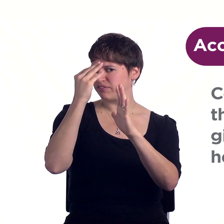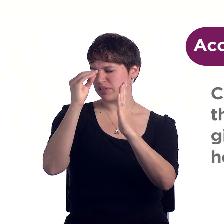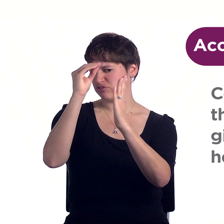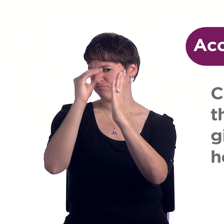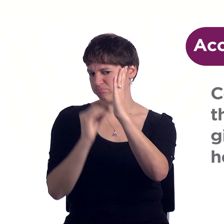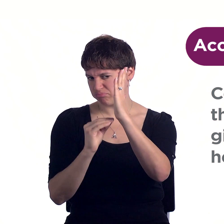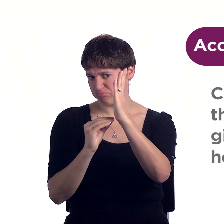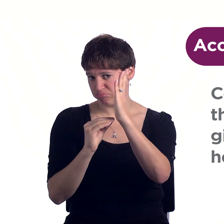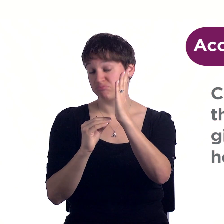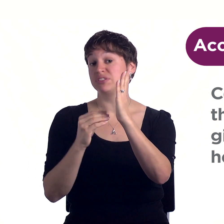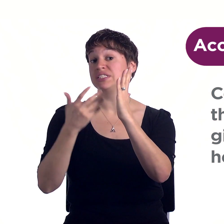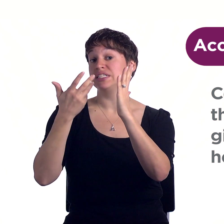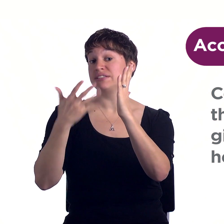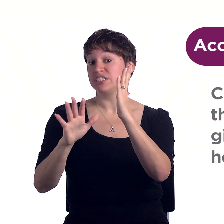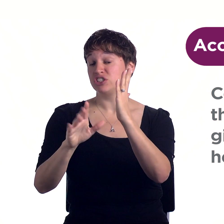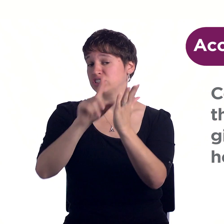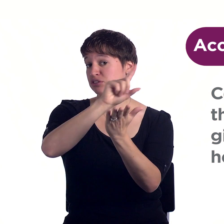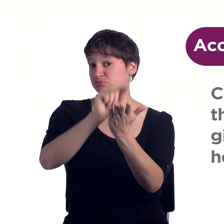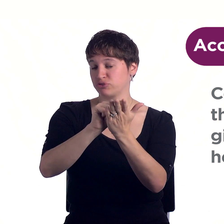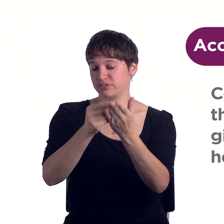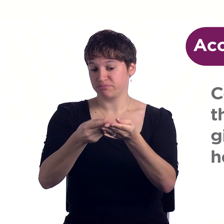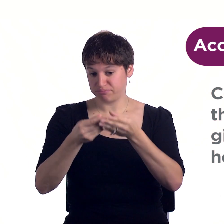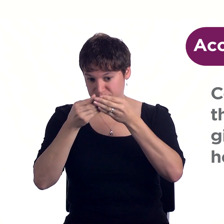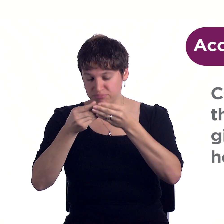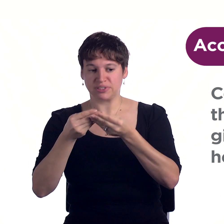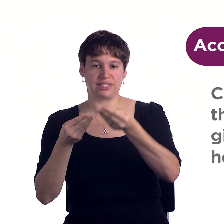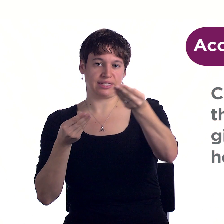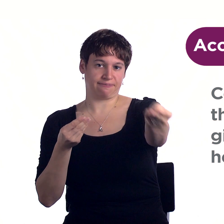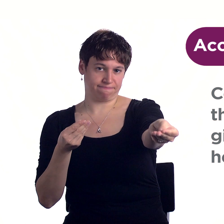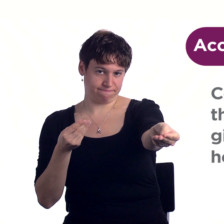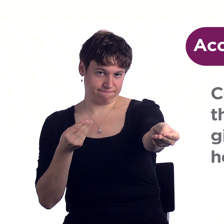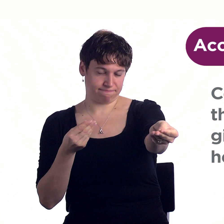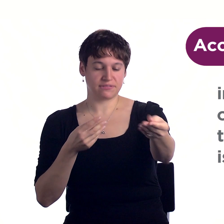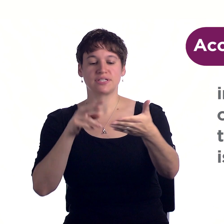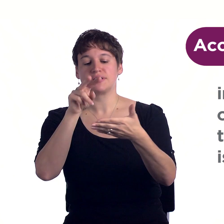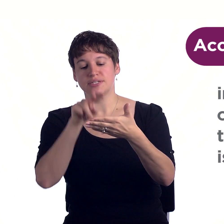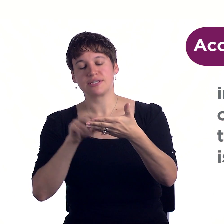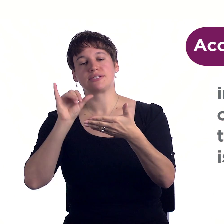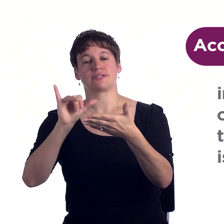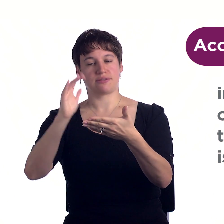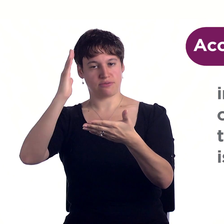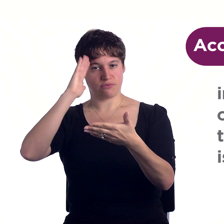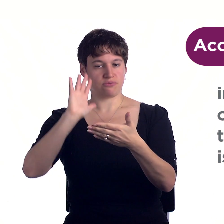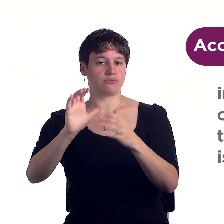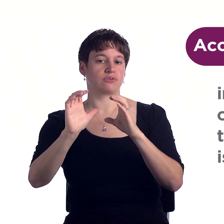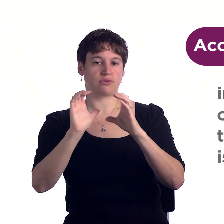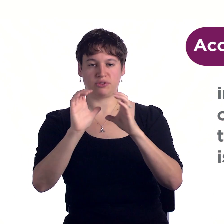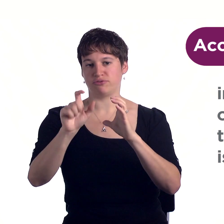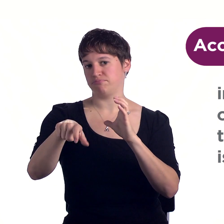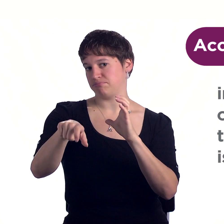Complete and print the card so you can give it to your healthcare team in case you can't communicate due to your medical